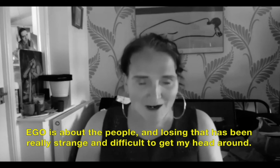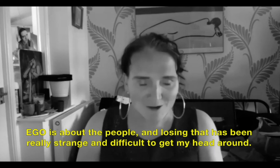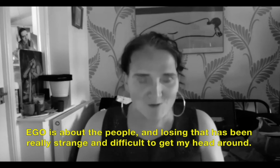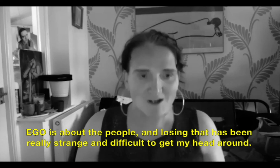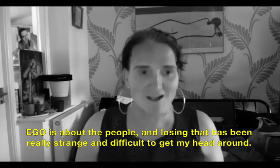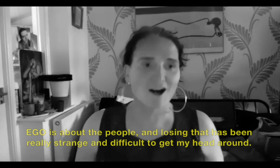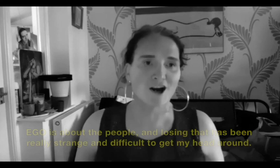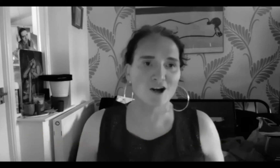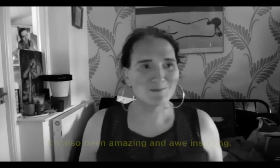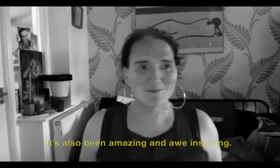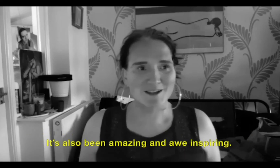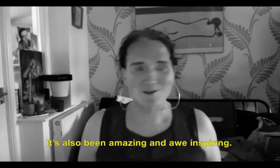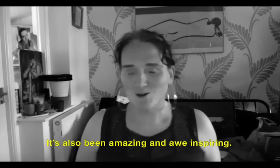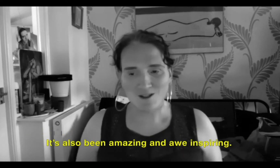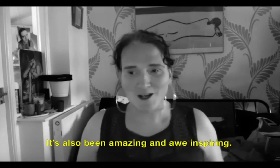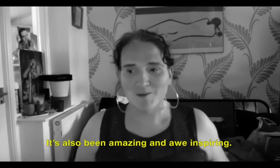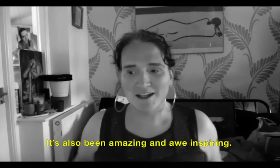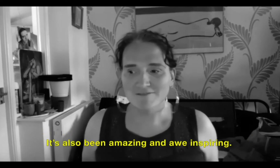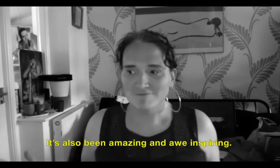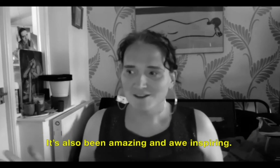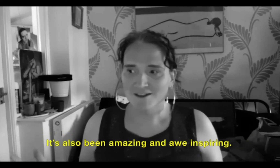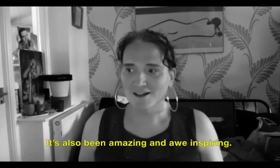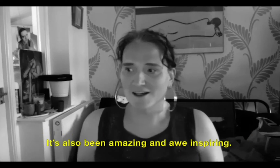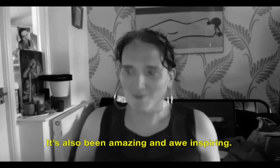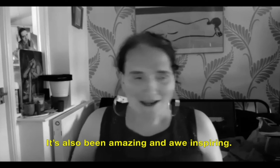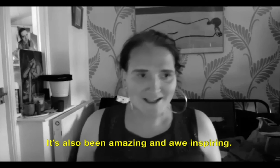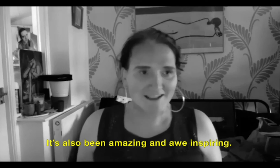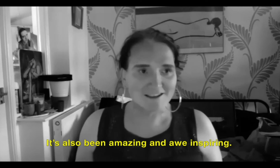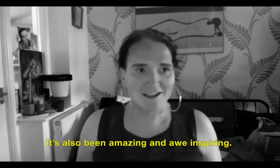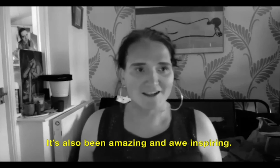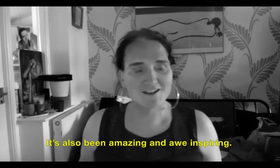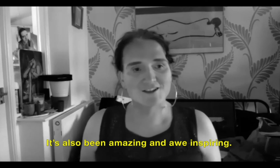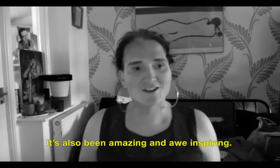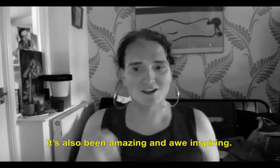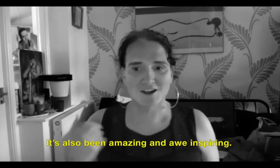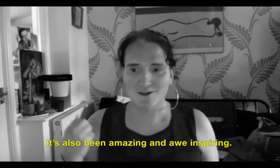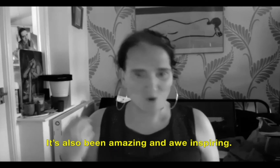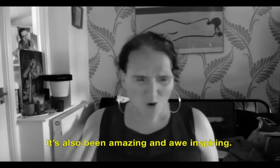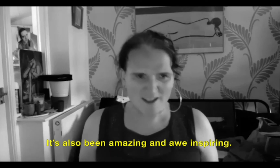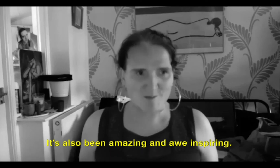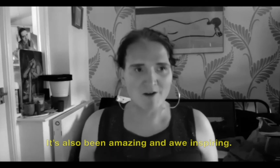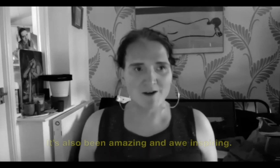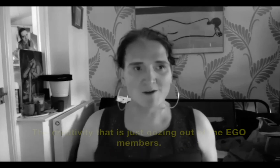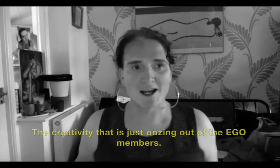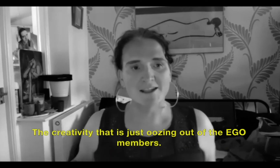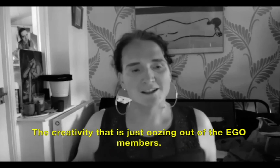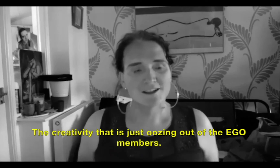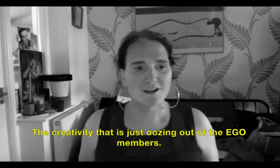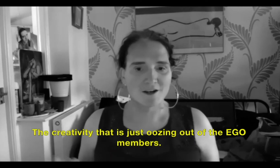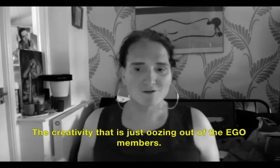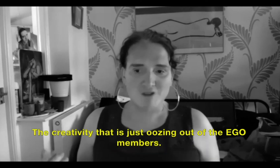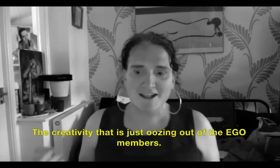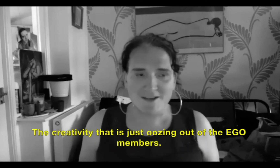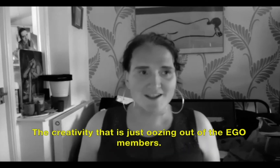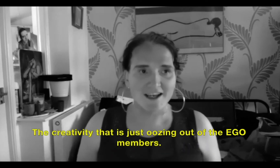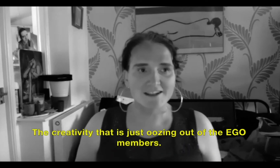head around working at home. And it's also been amazing and kind of awe-inspiring really, the kind